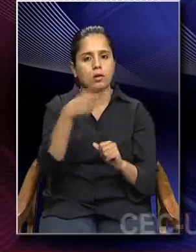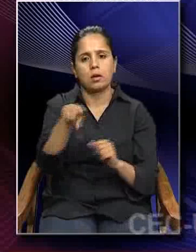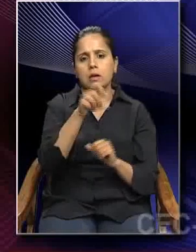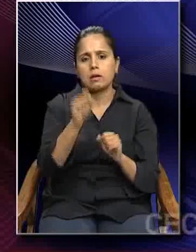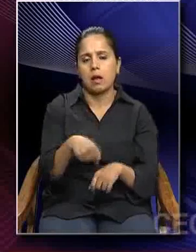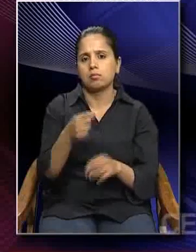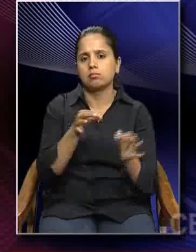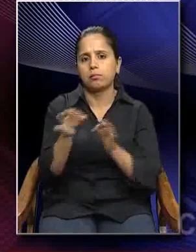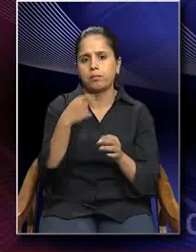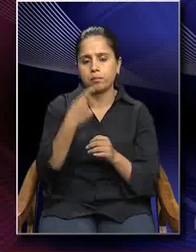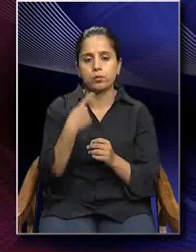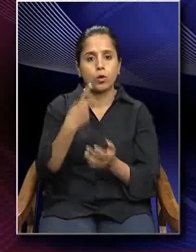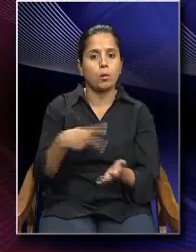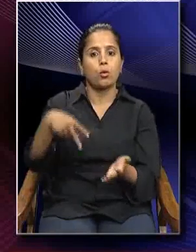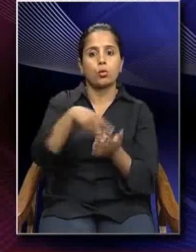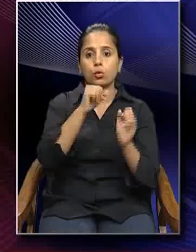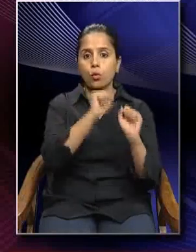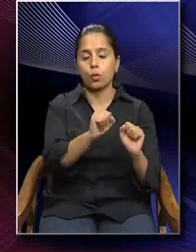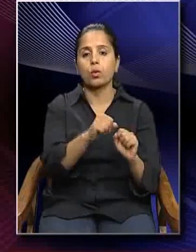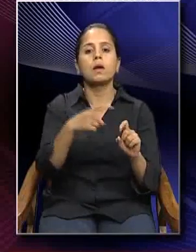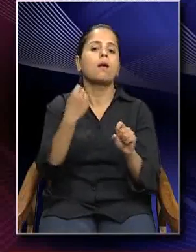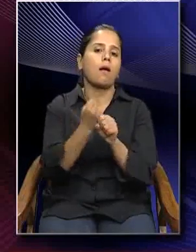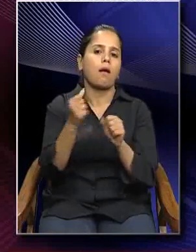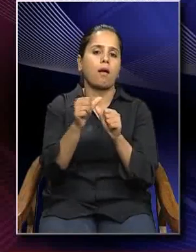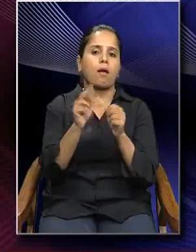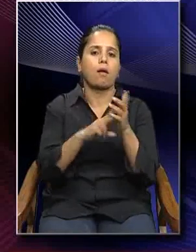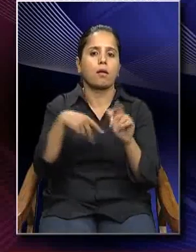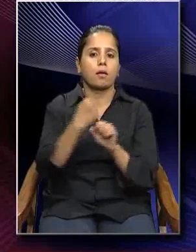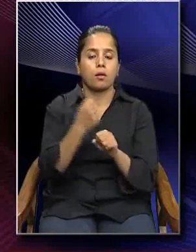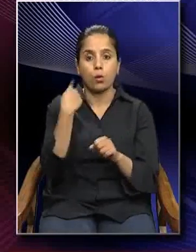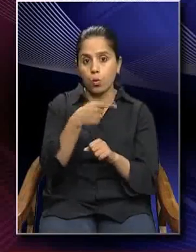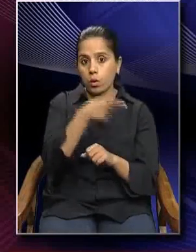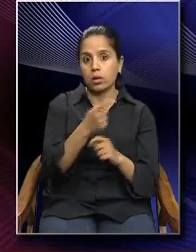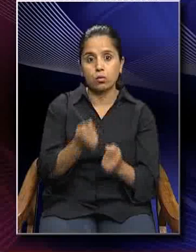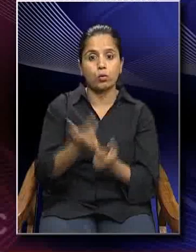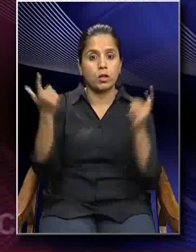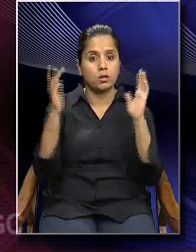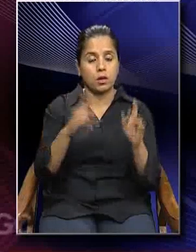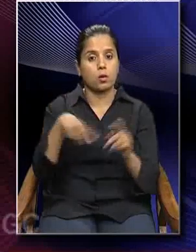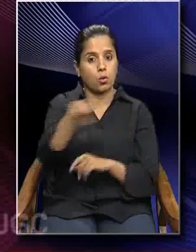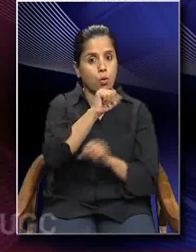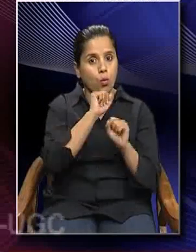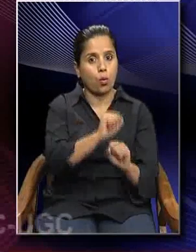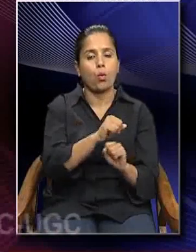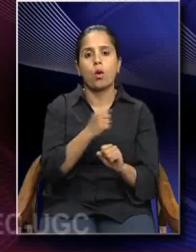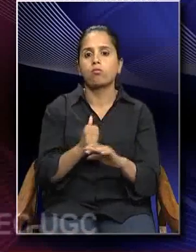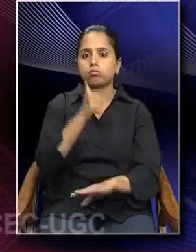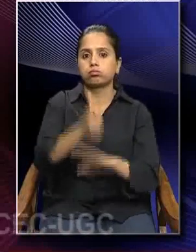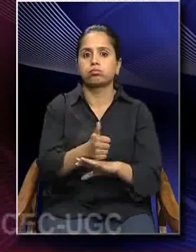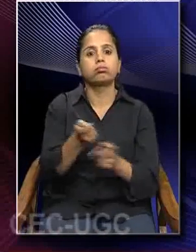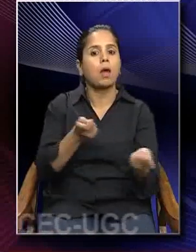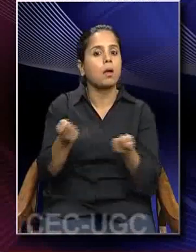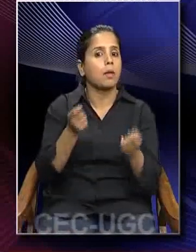mention the position of Ganikas. Rich Ganikas who ran their own